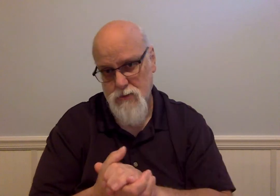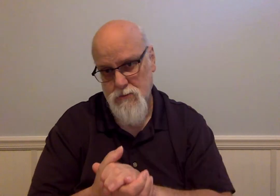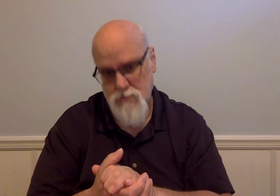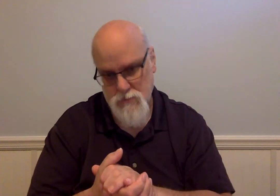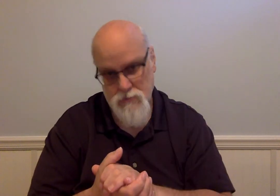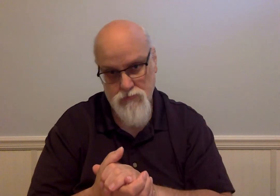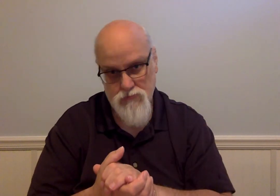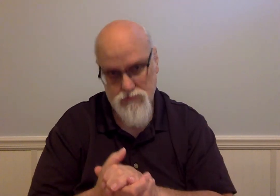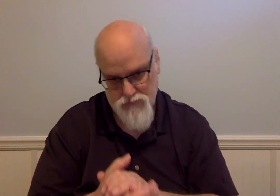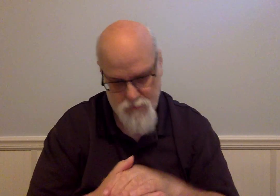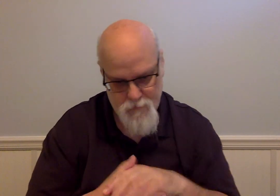So husband, wife.